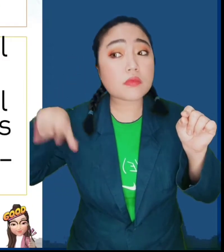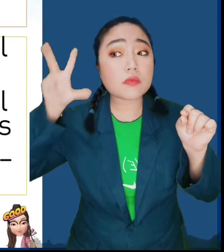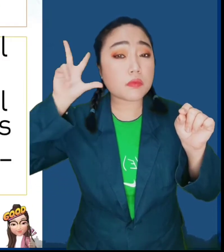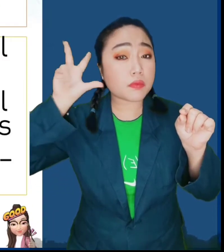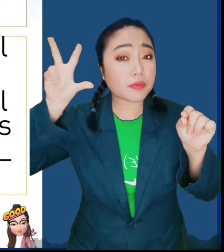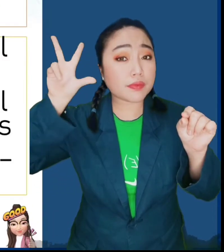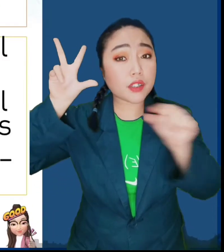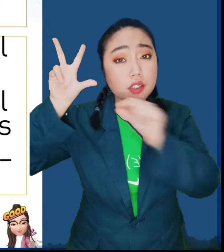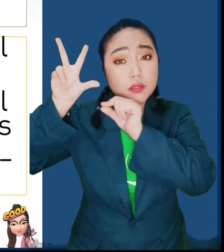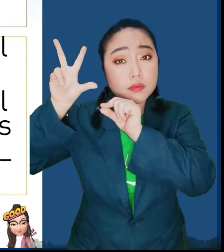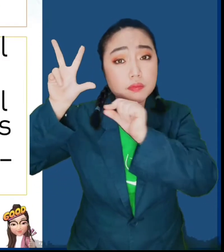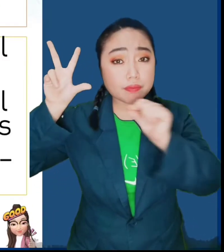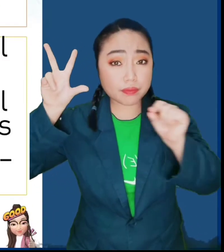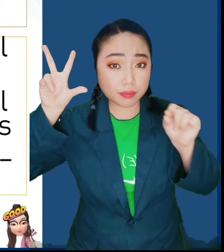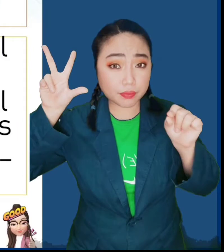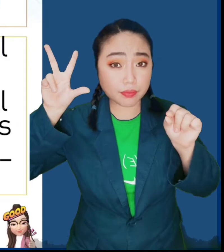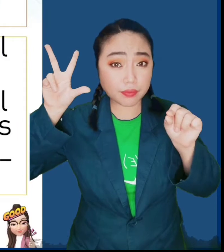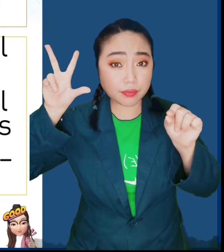Third blank.